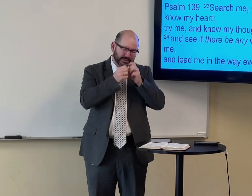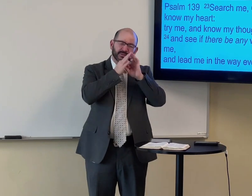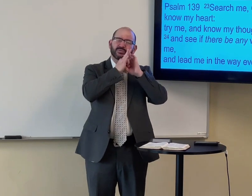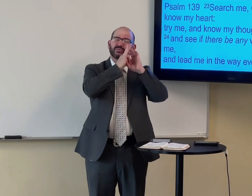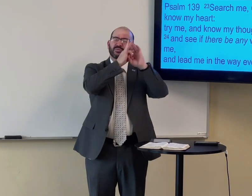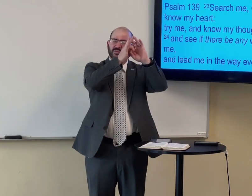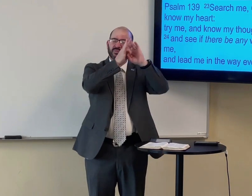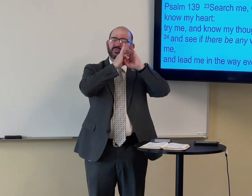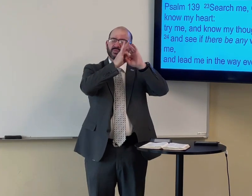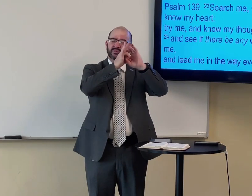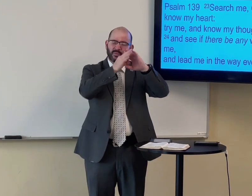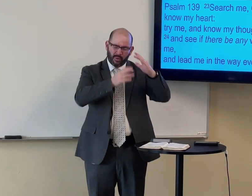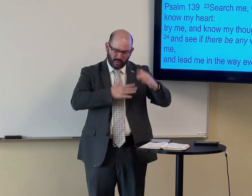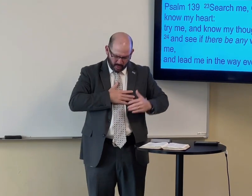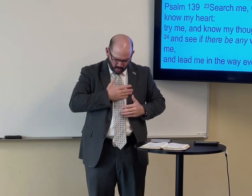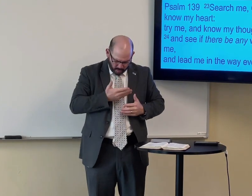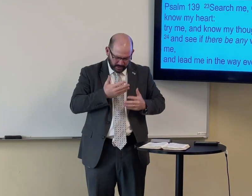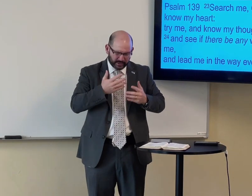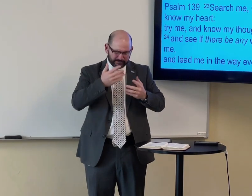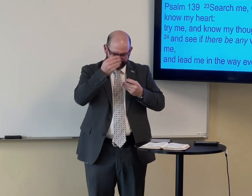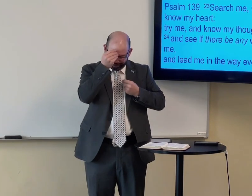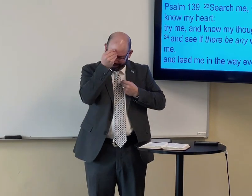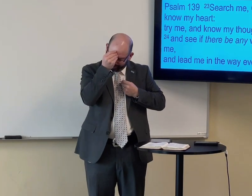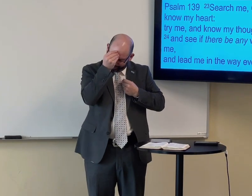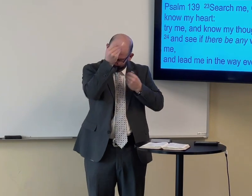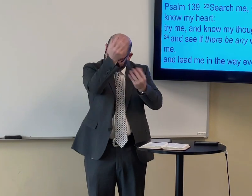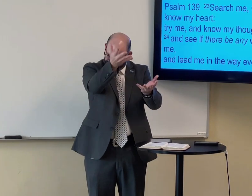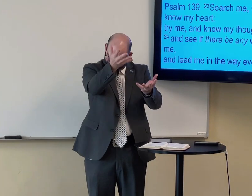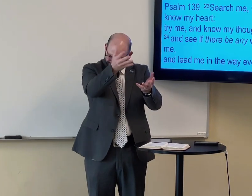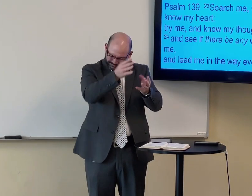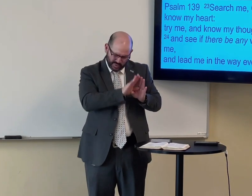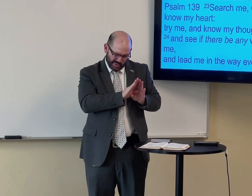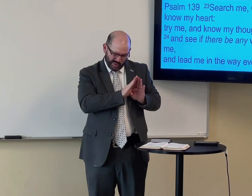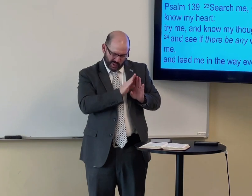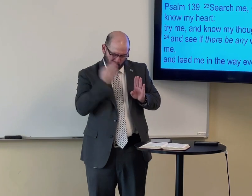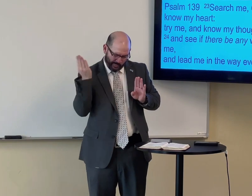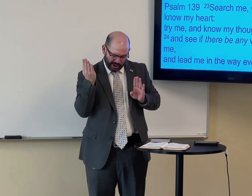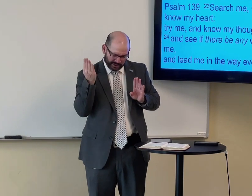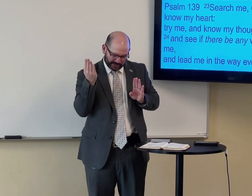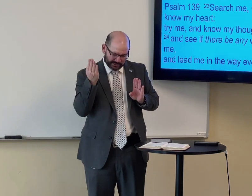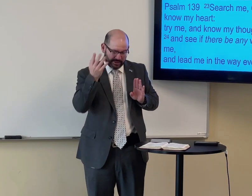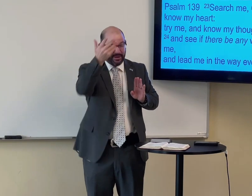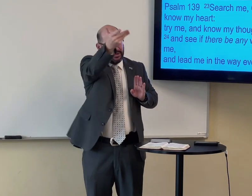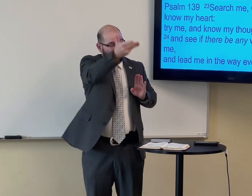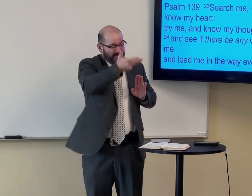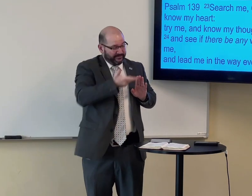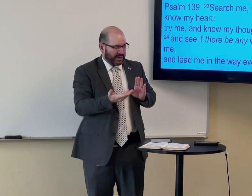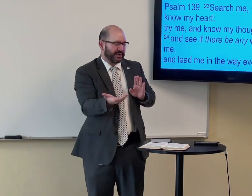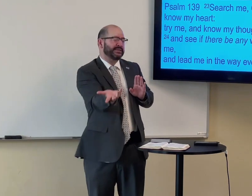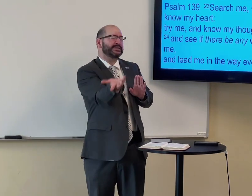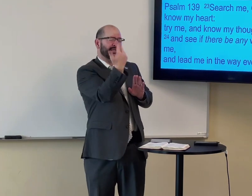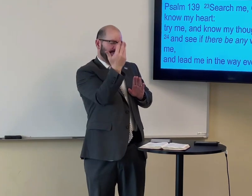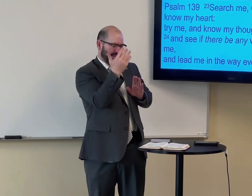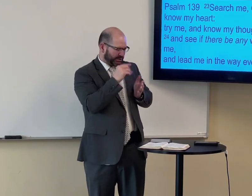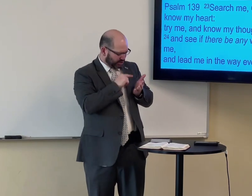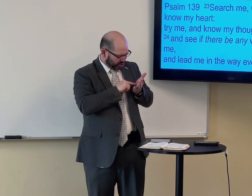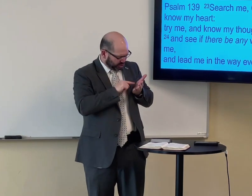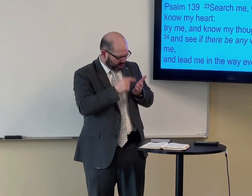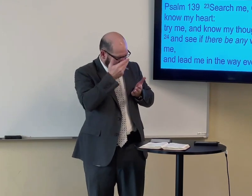you and to cherish our relationship with you, to be willing to confess to you, invite you to come into our